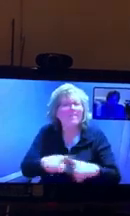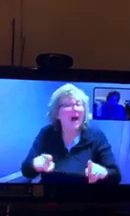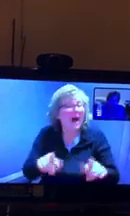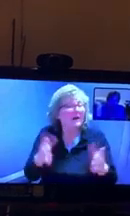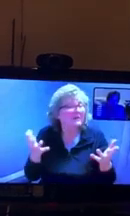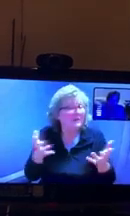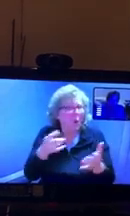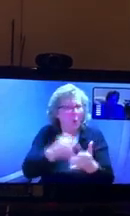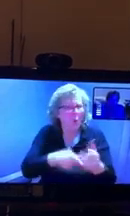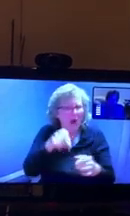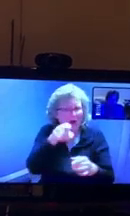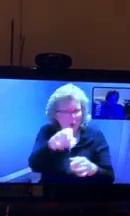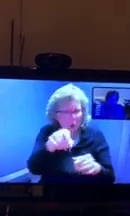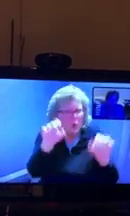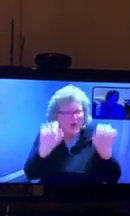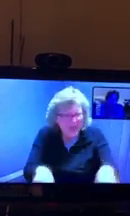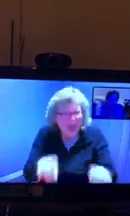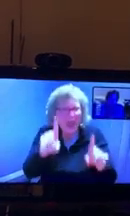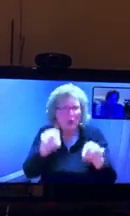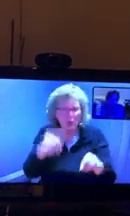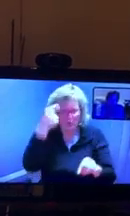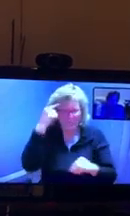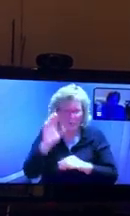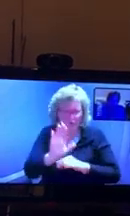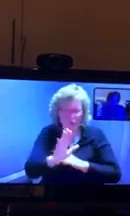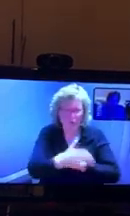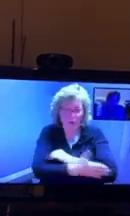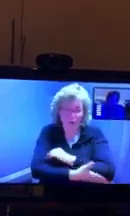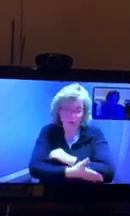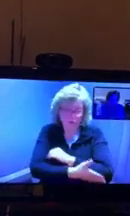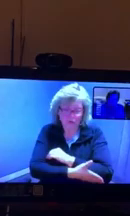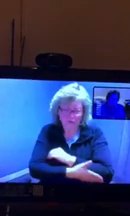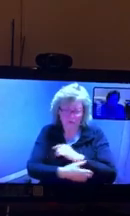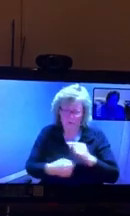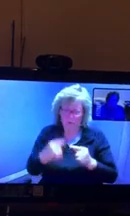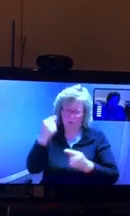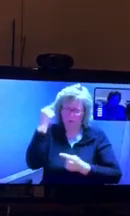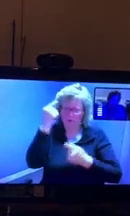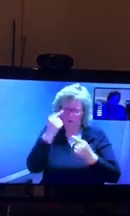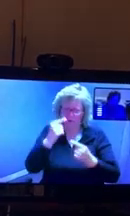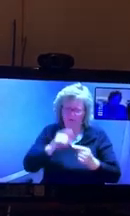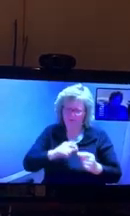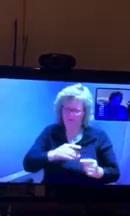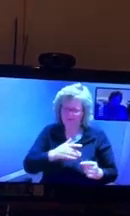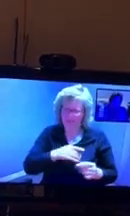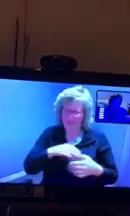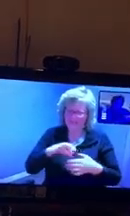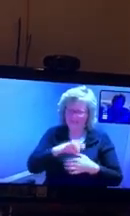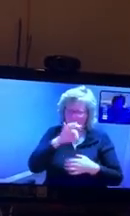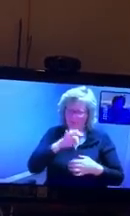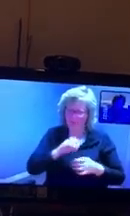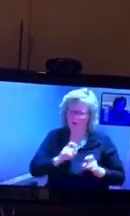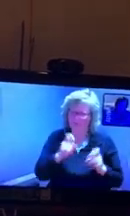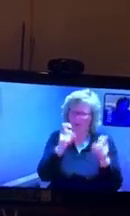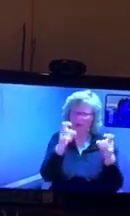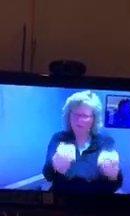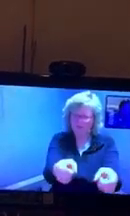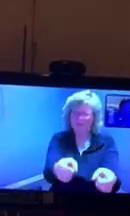time, how heavily impacted I was about that contributing spirit that really had a lot to do with the raising up of